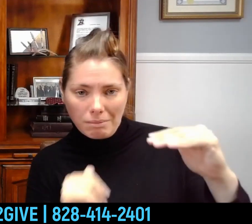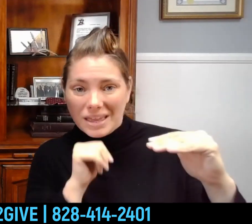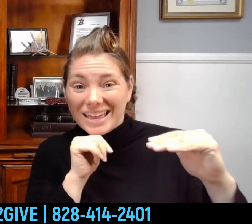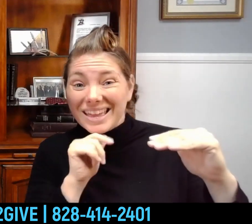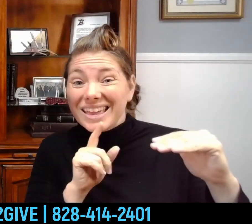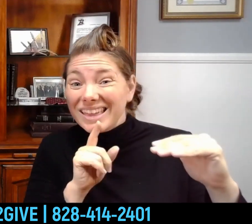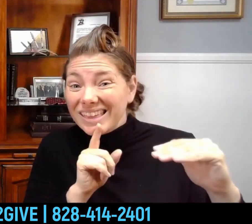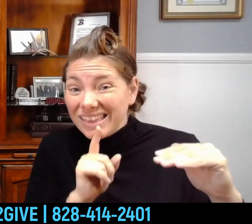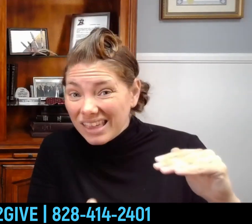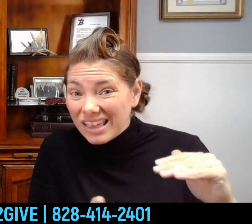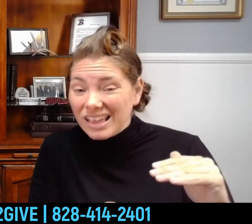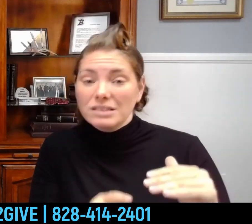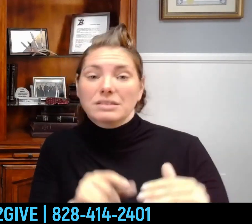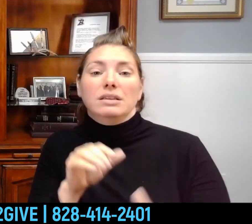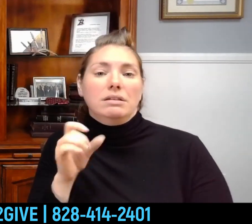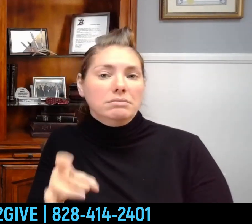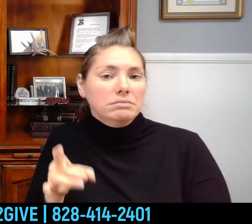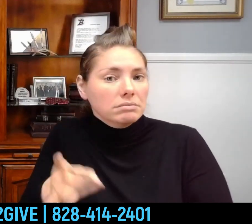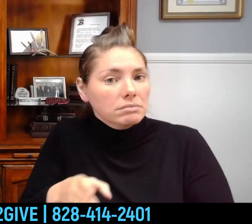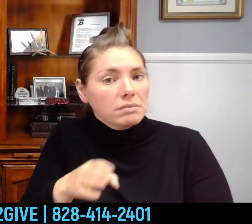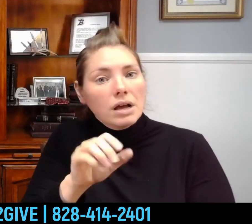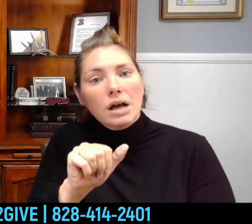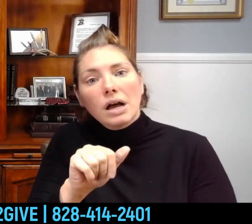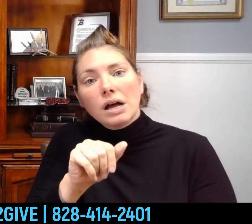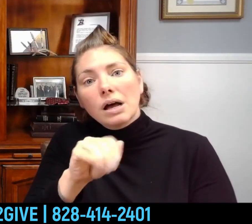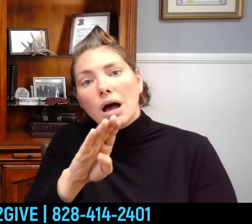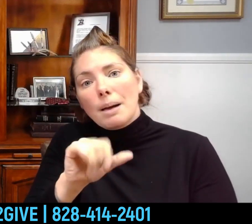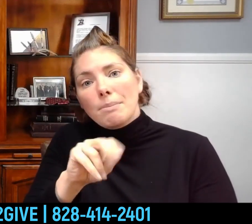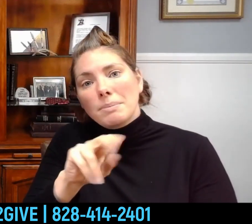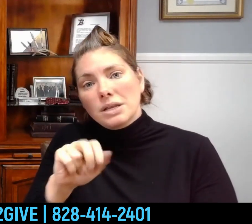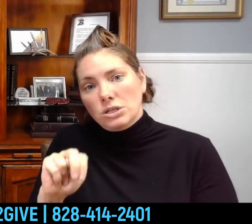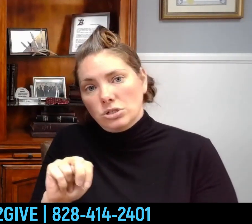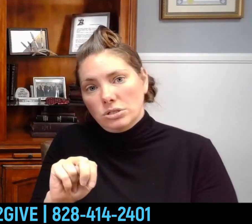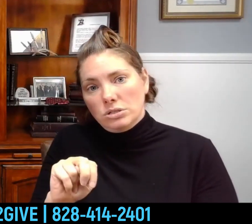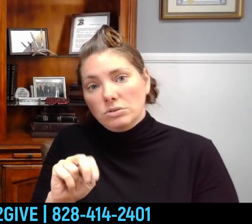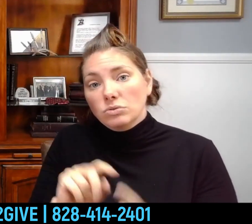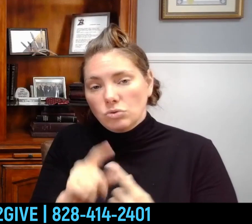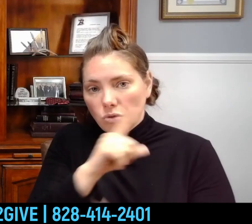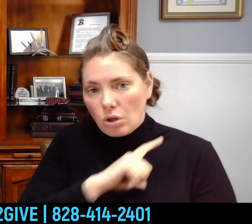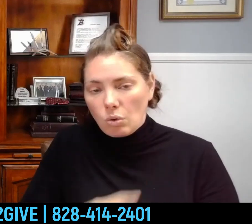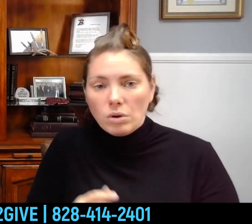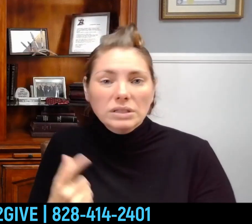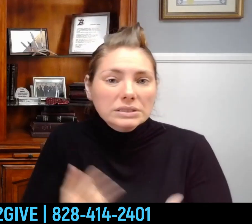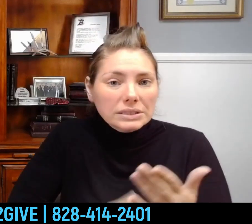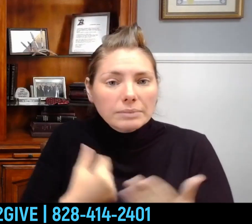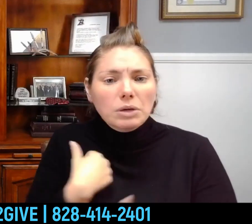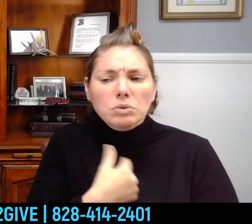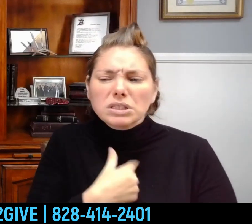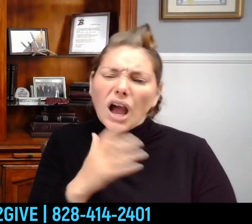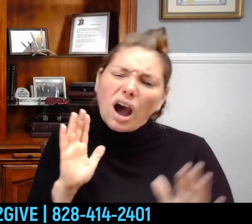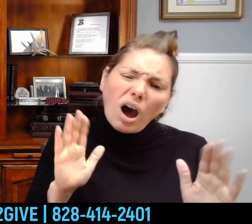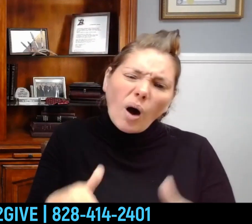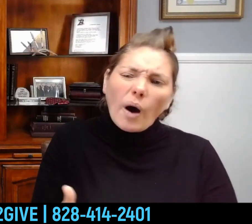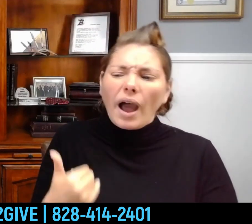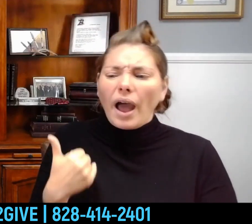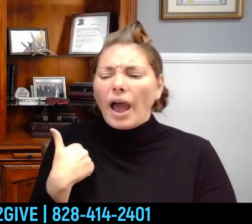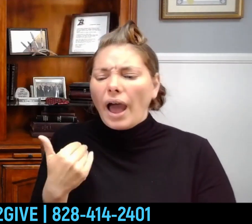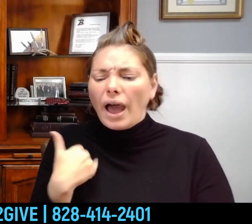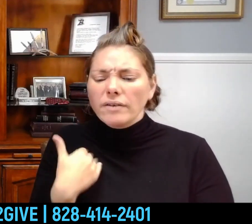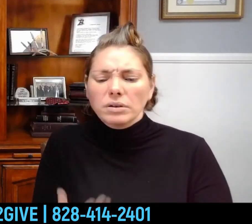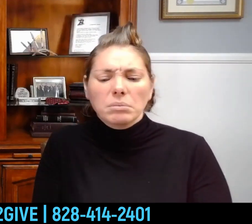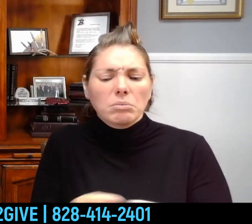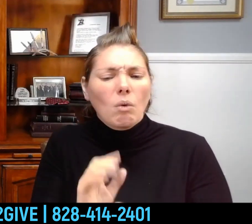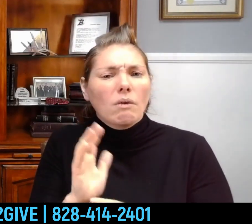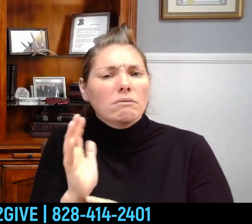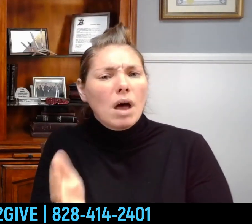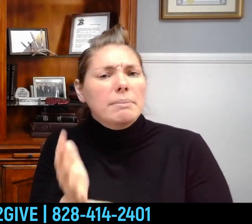abomination to the Lord. Sometimes we get caught in this trap of, oh, I've got an extra